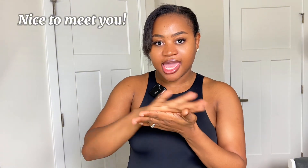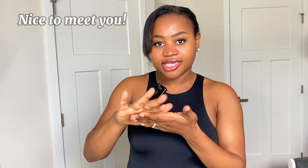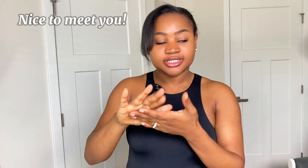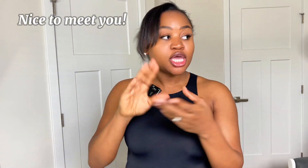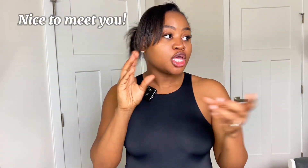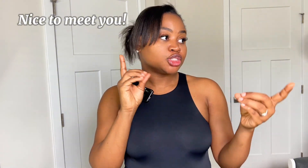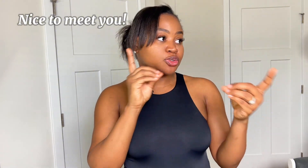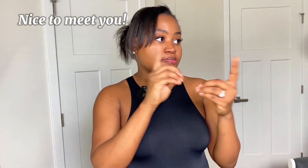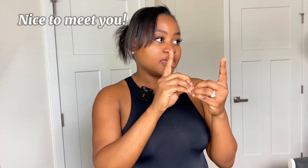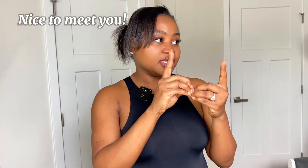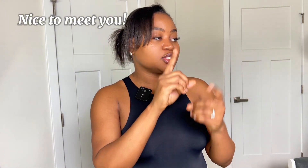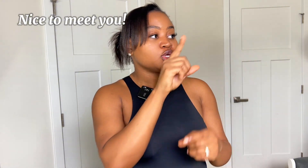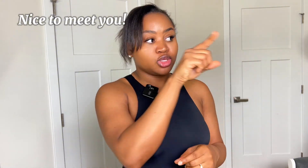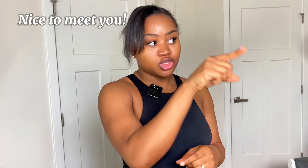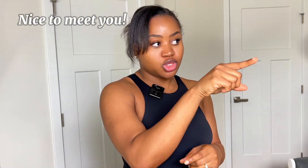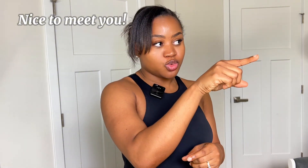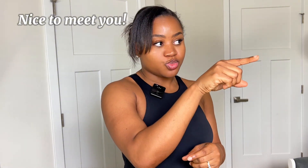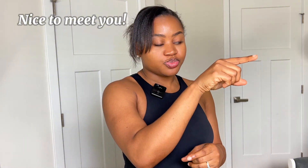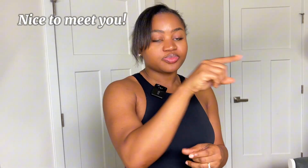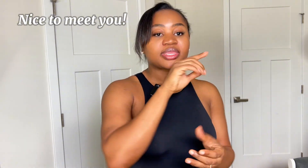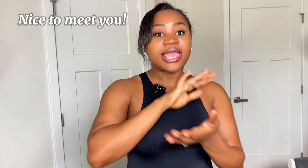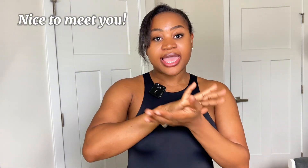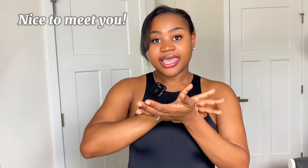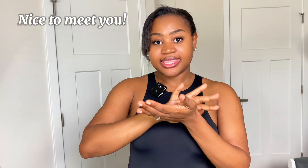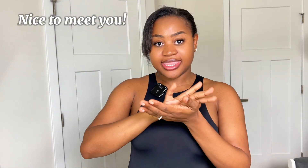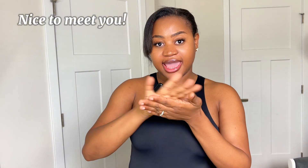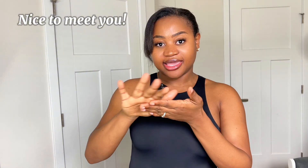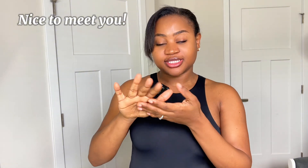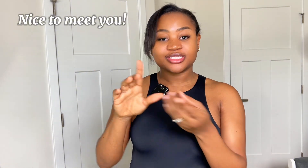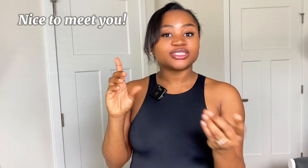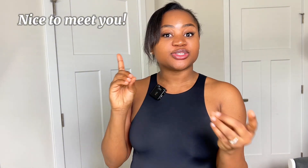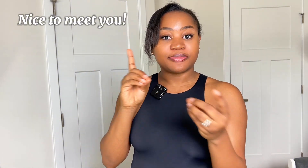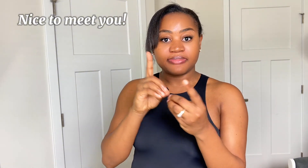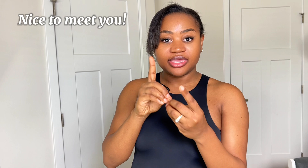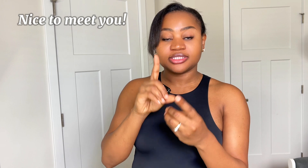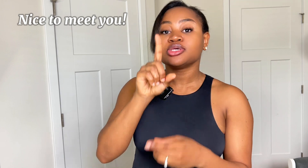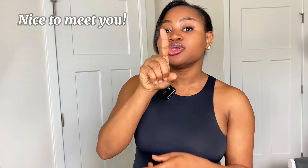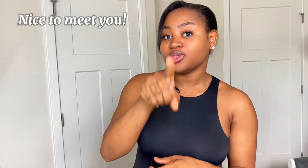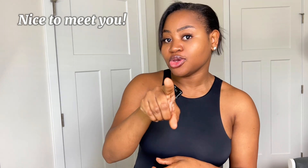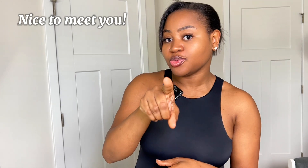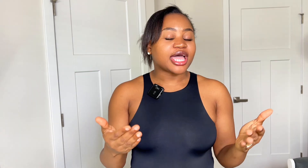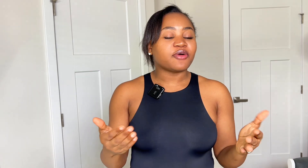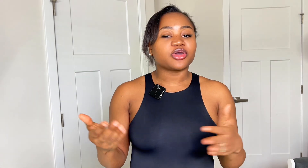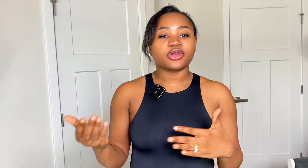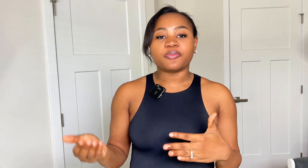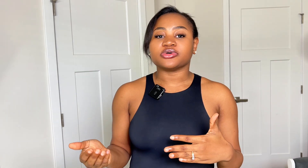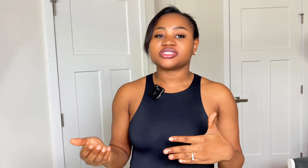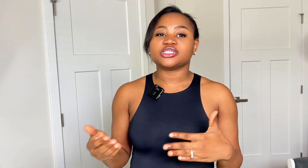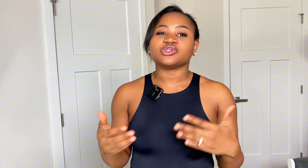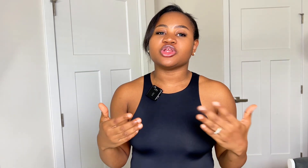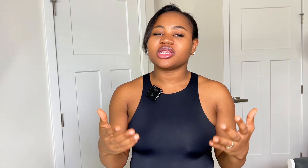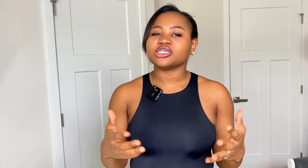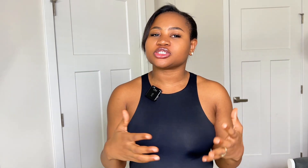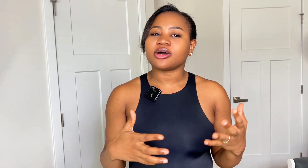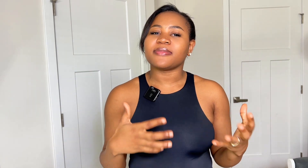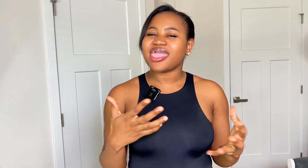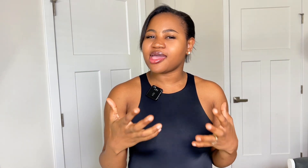nice to meet you. Nice to meet you. Now we're going to proceed to learning some